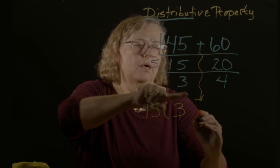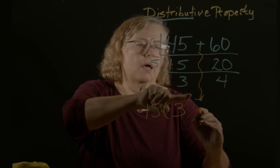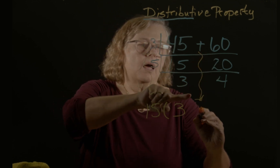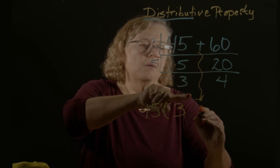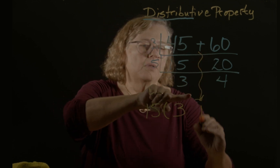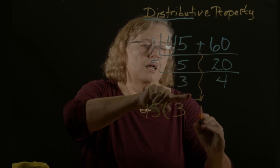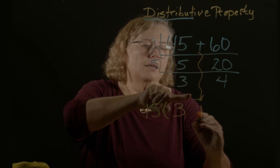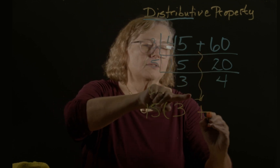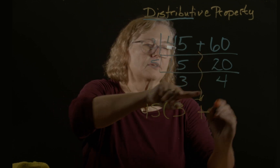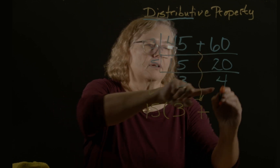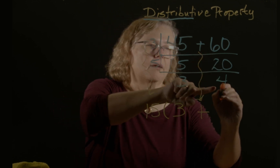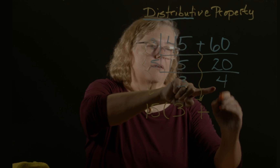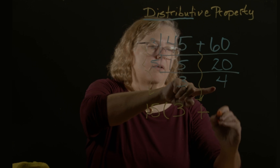Bring down this plus sign.